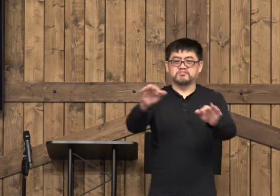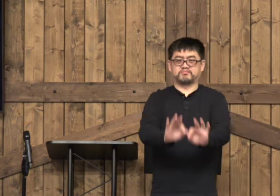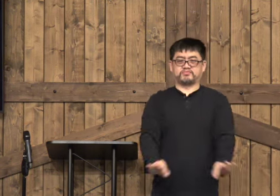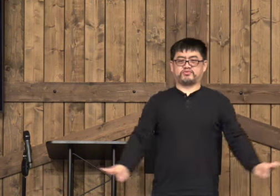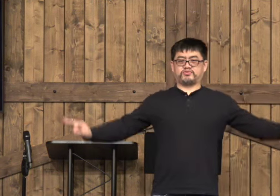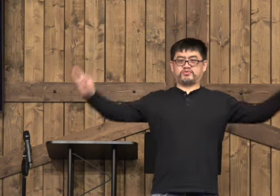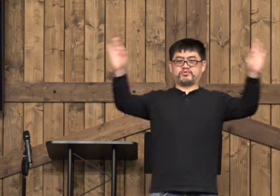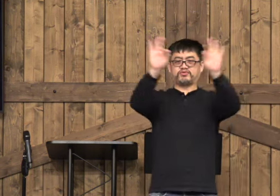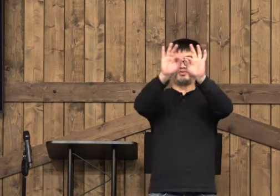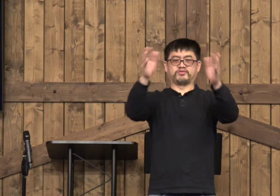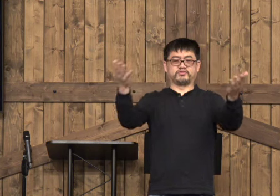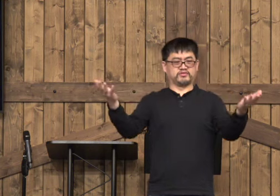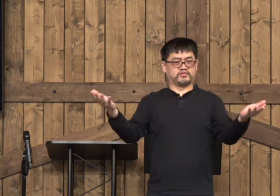And he asked them which one was more important.